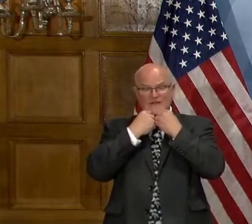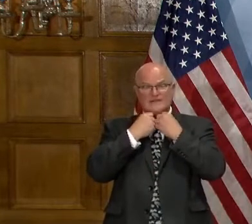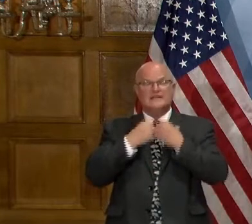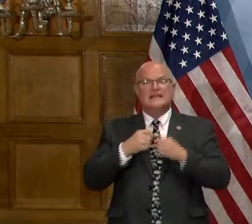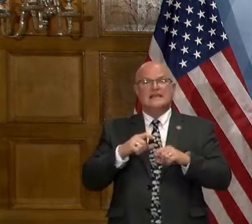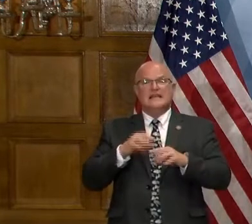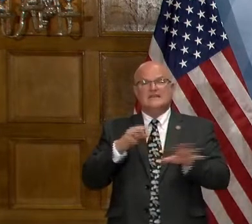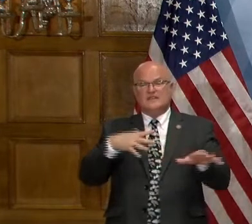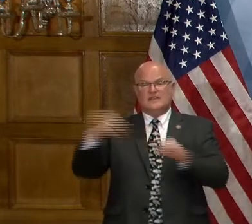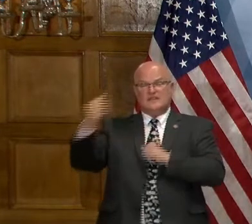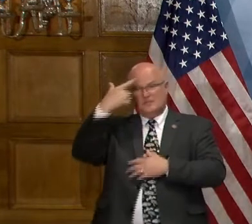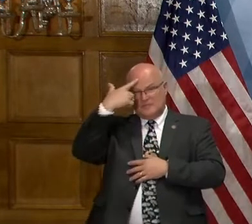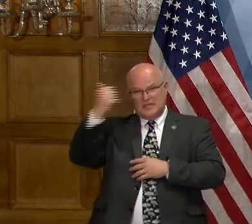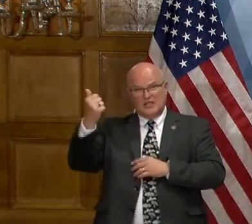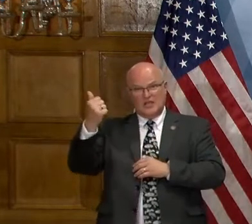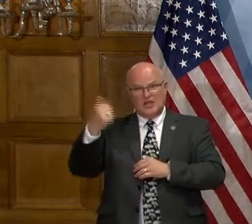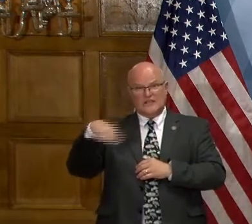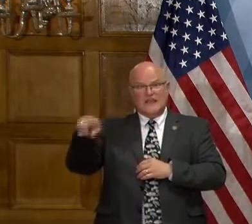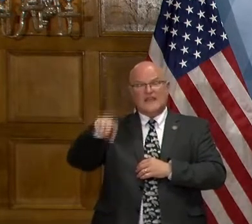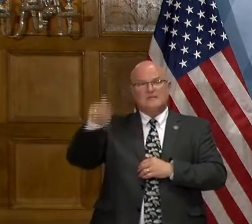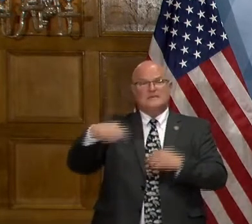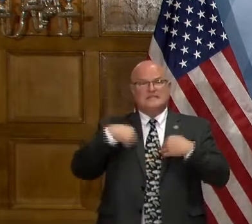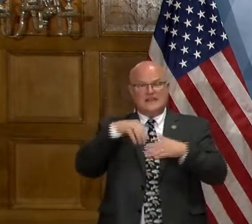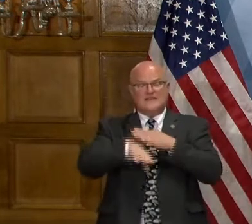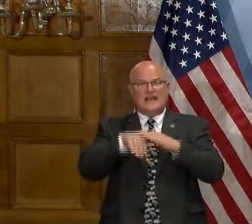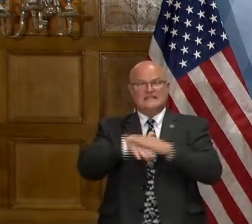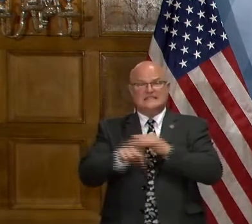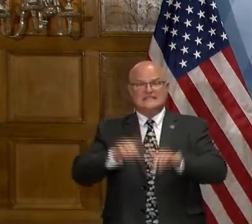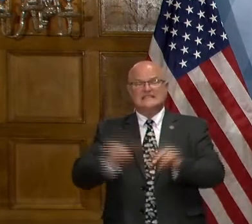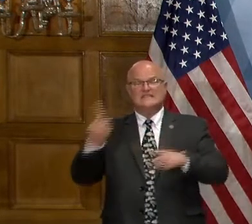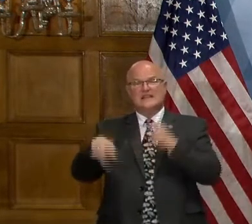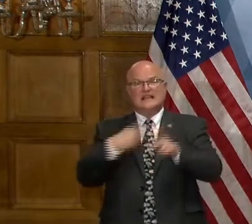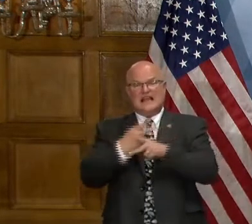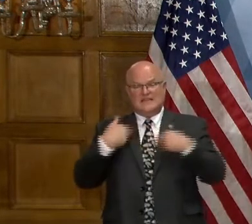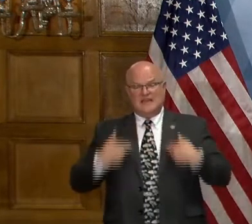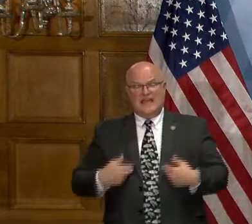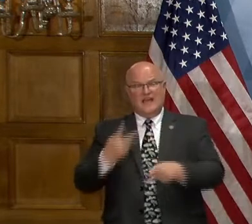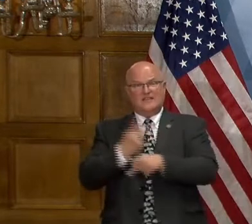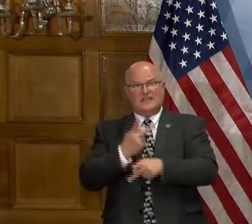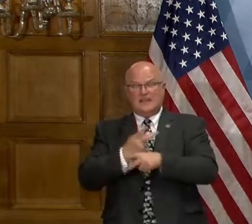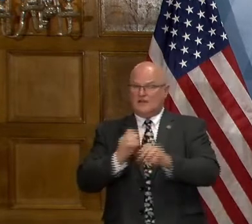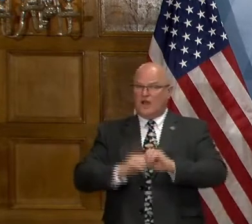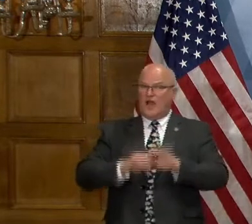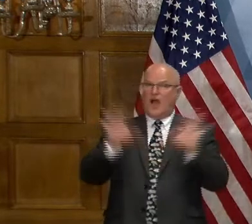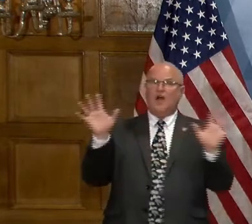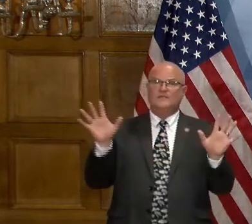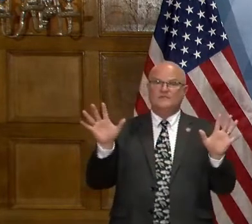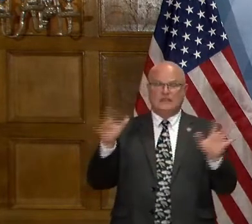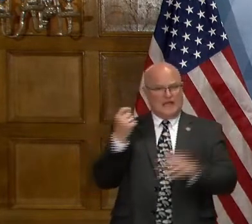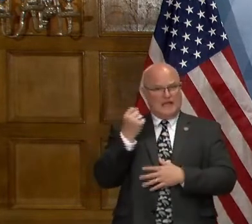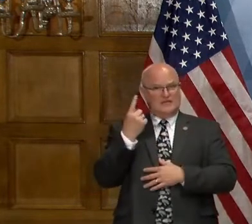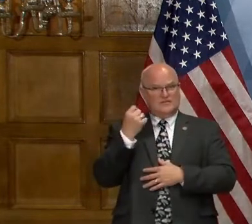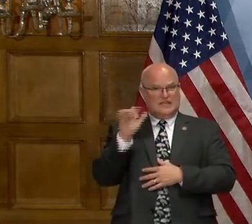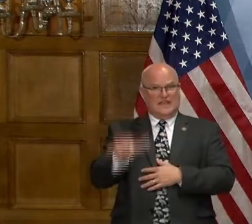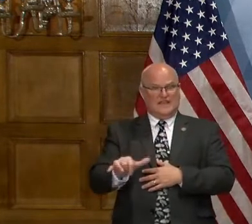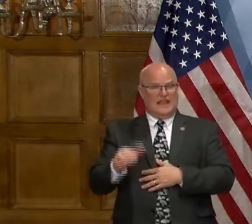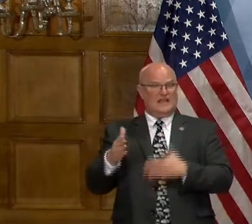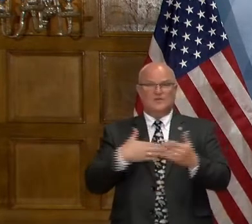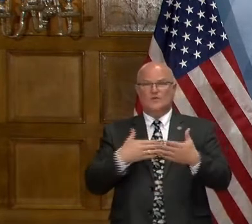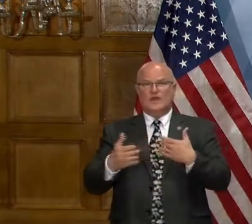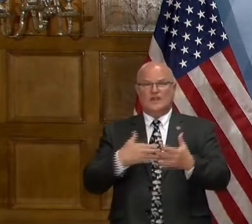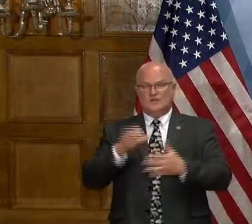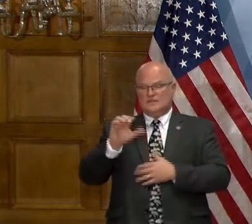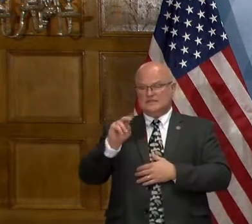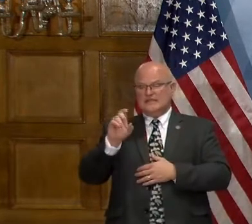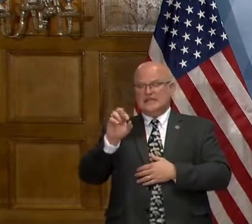them. If they're leaving because they have to have access to a different kind of health care, obviously I understand that, whether it's a